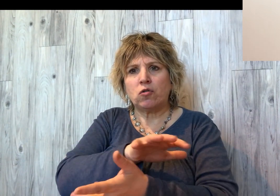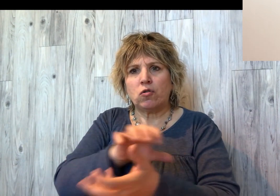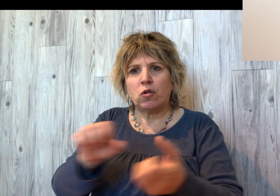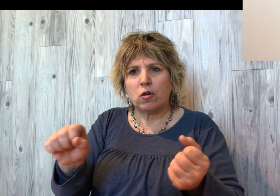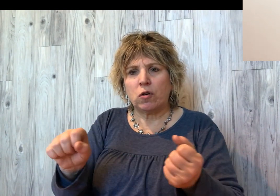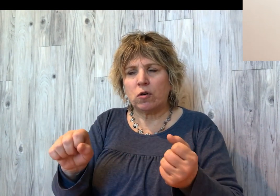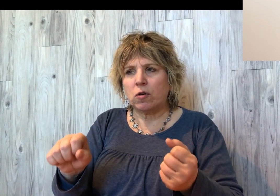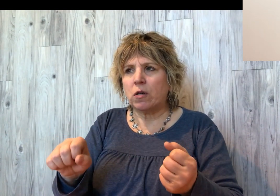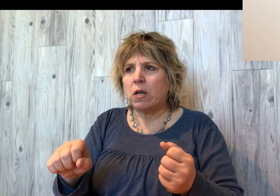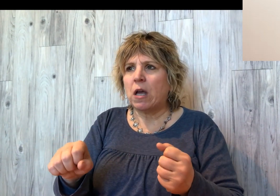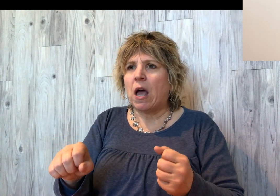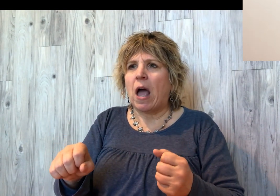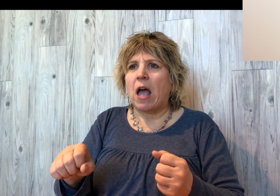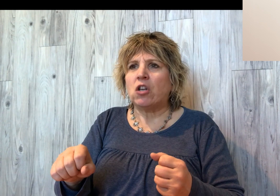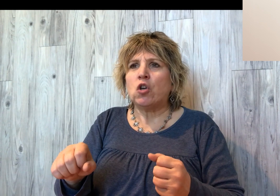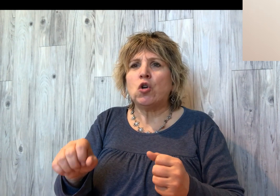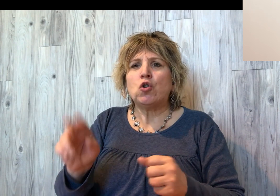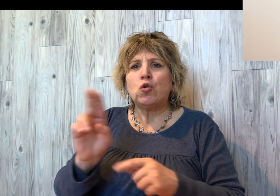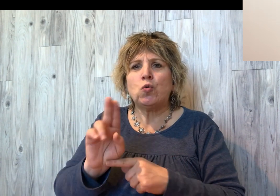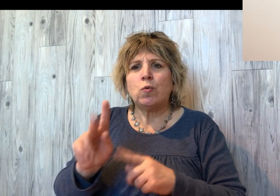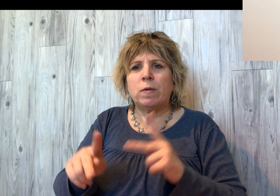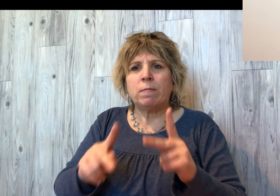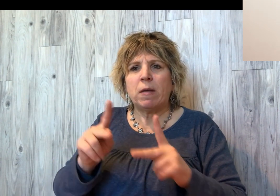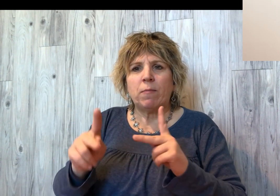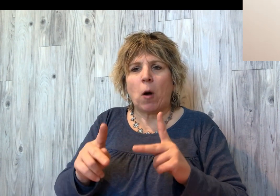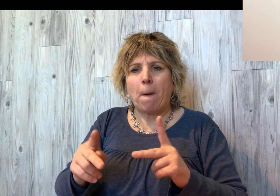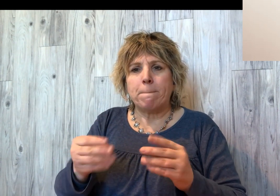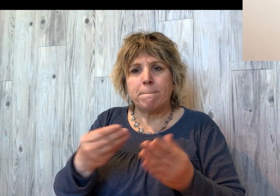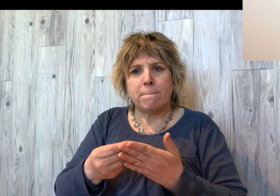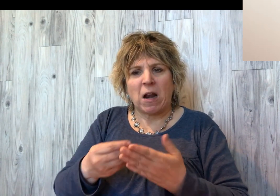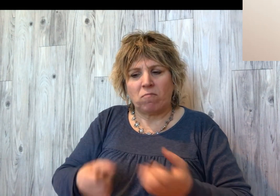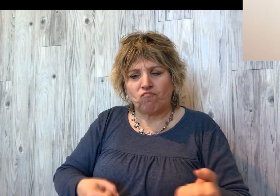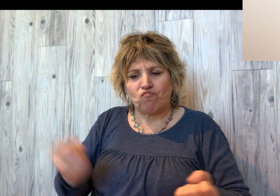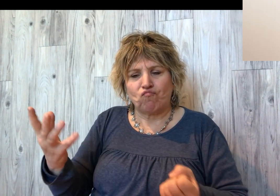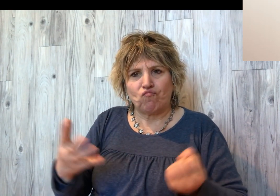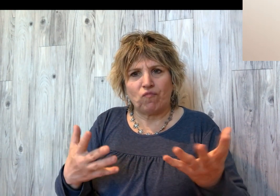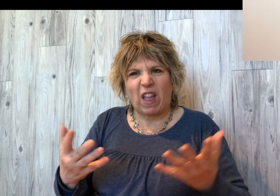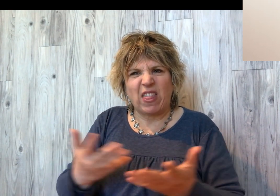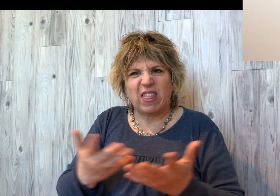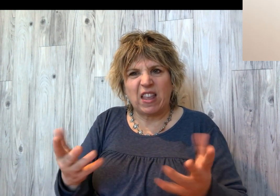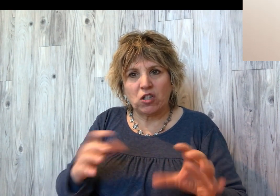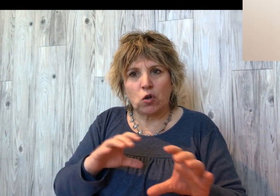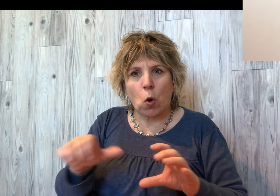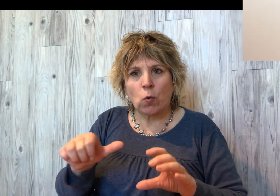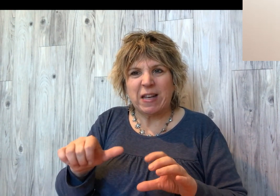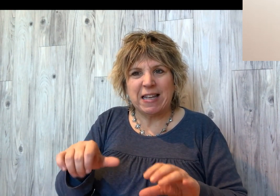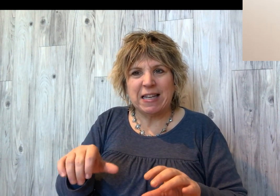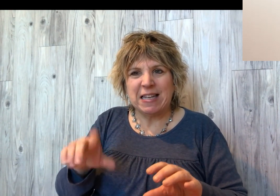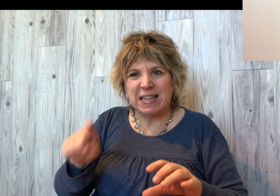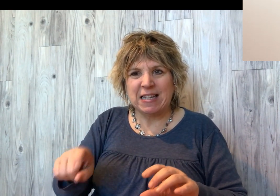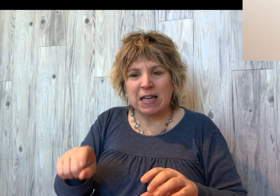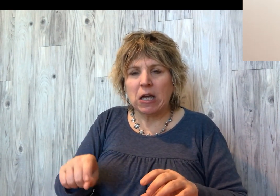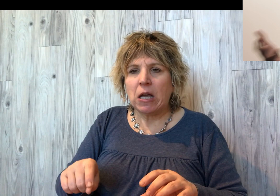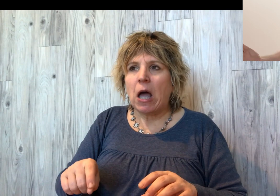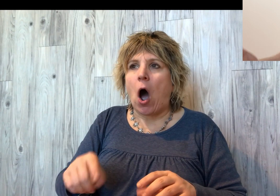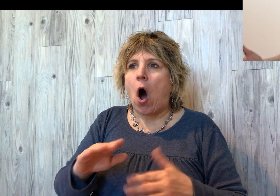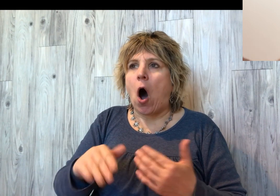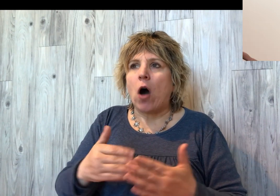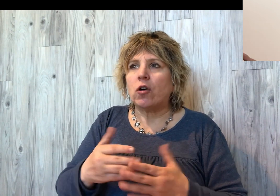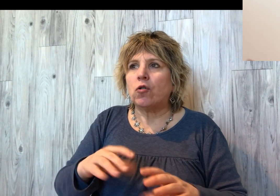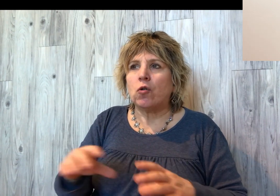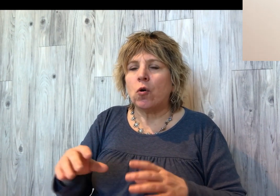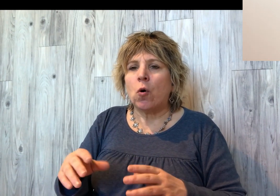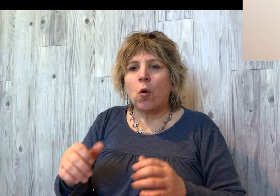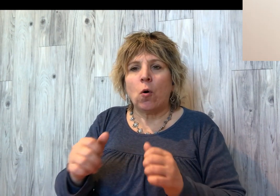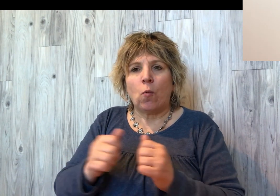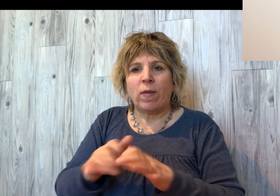you continue to love things and use people, if you continue to spend money you don't have on things that you don't need, if you continue to spend all that you